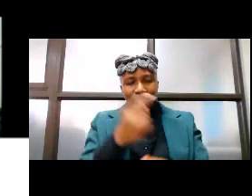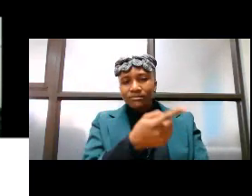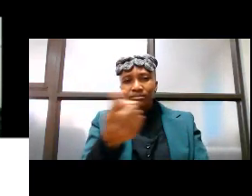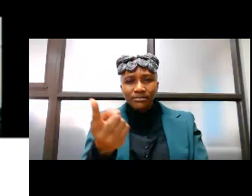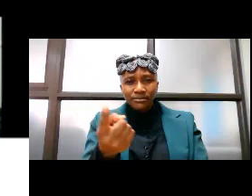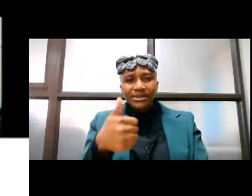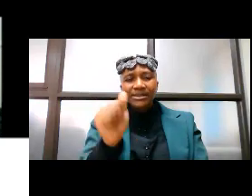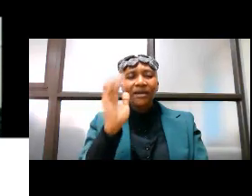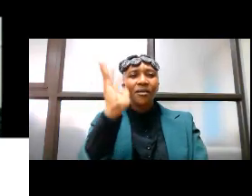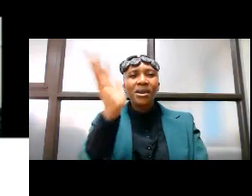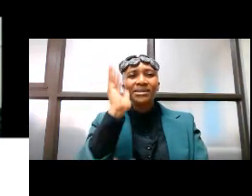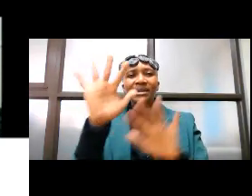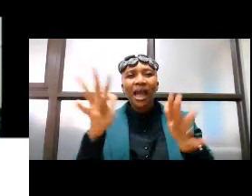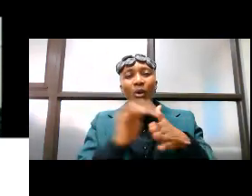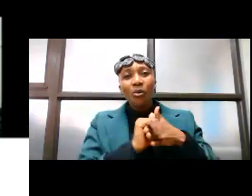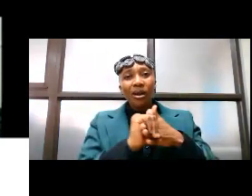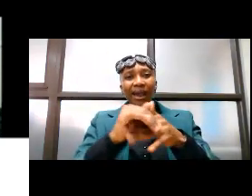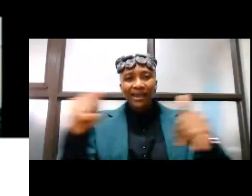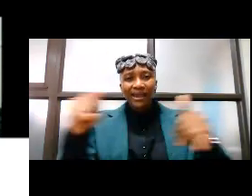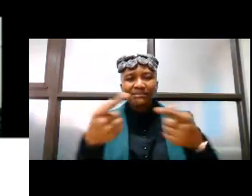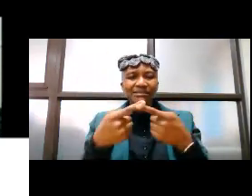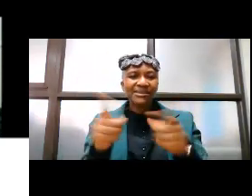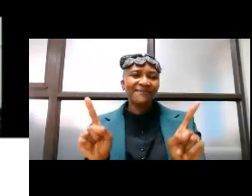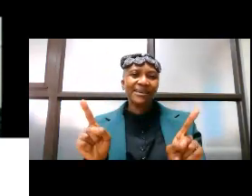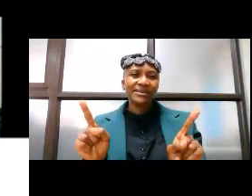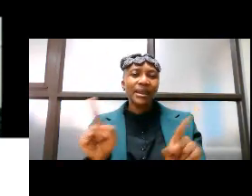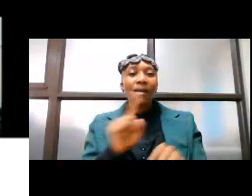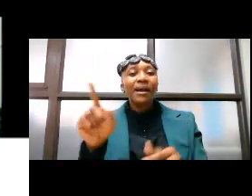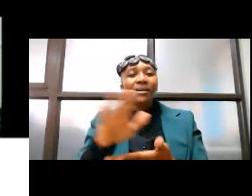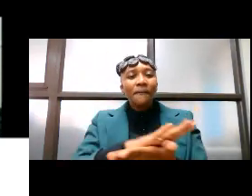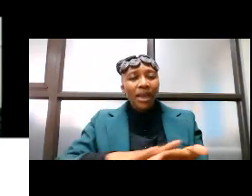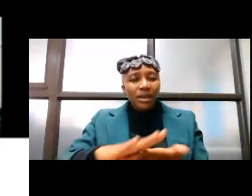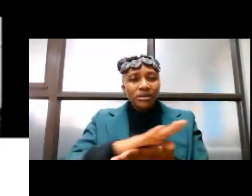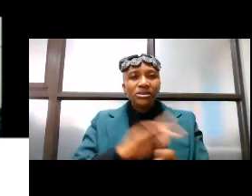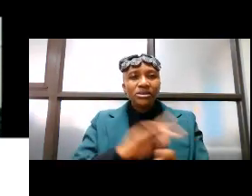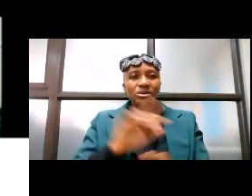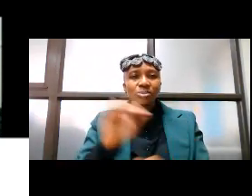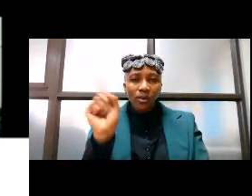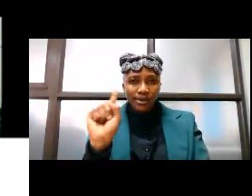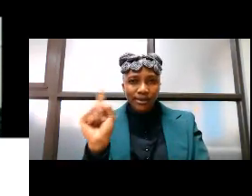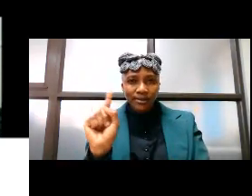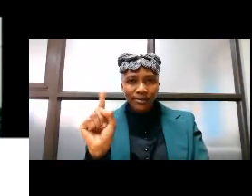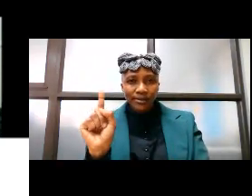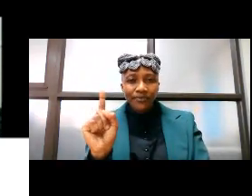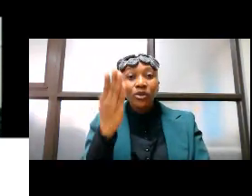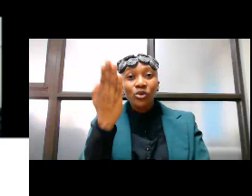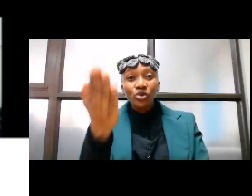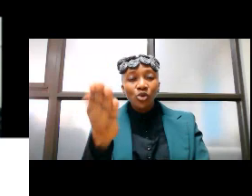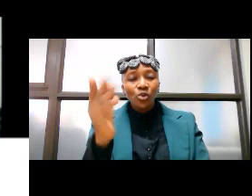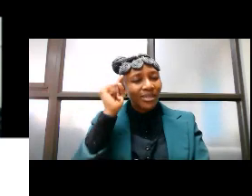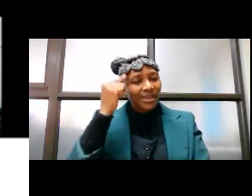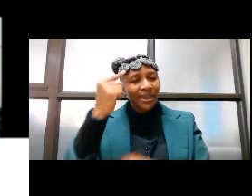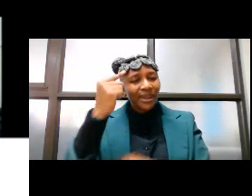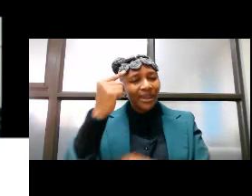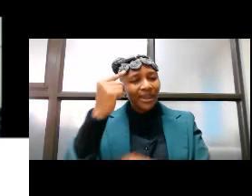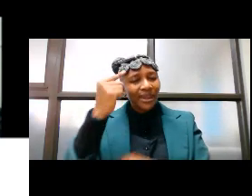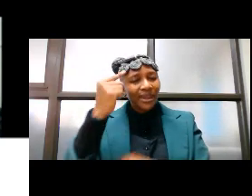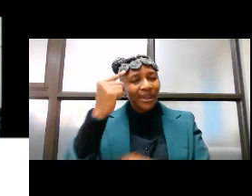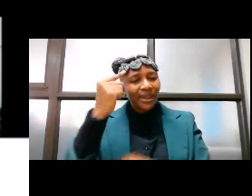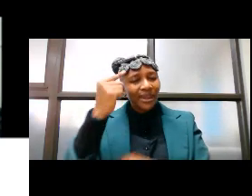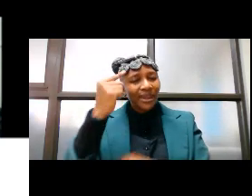guideline is just a little bit different, but the basics are that you think about and